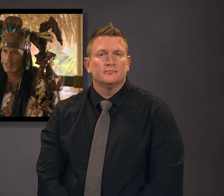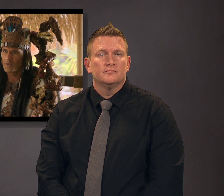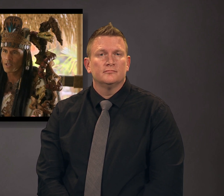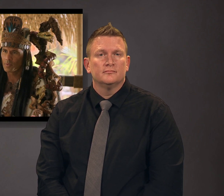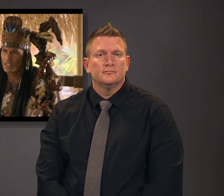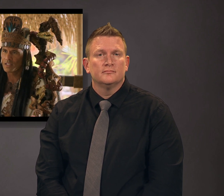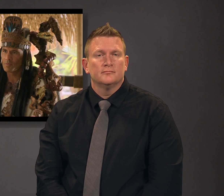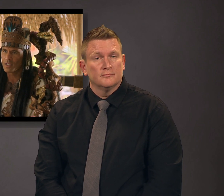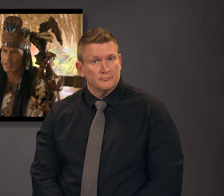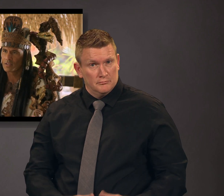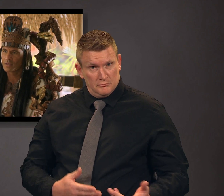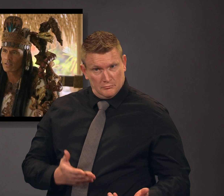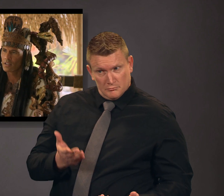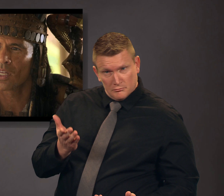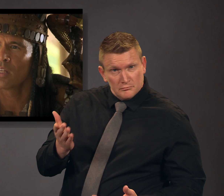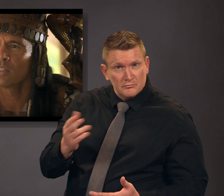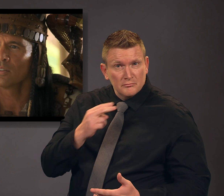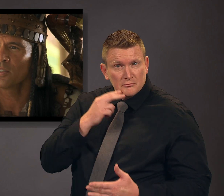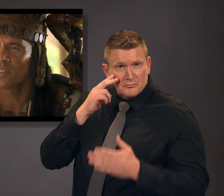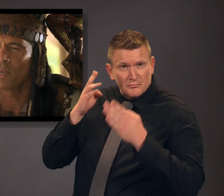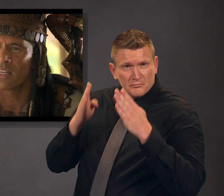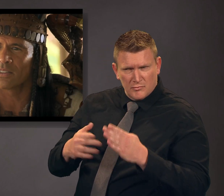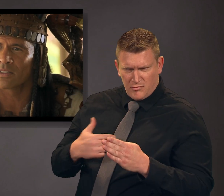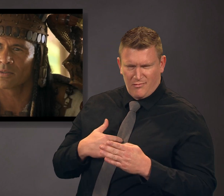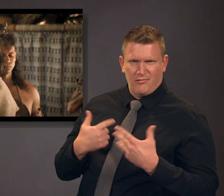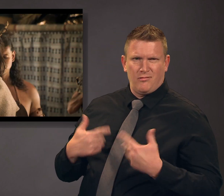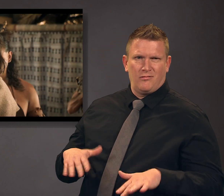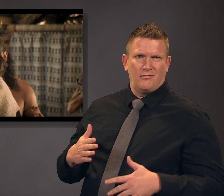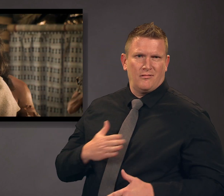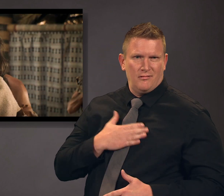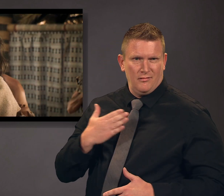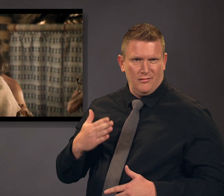This Nephite pleases me. Loose his bands.